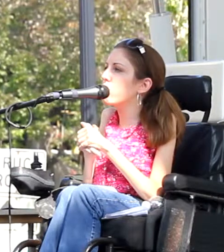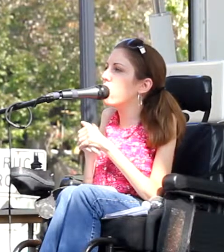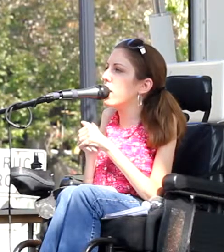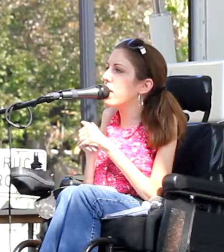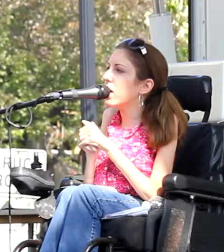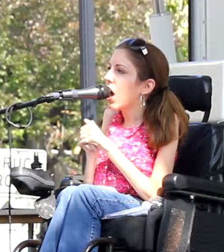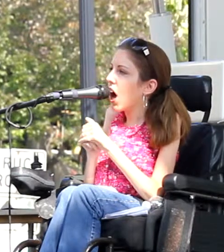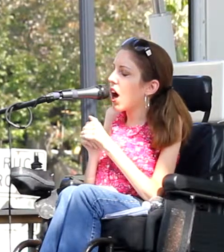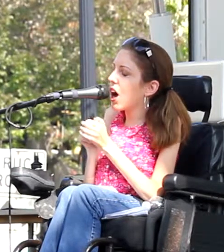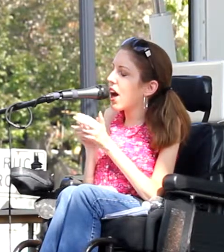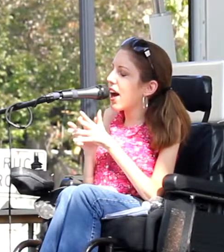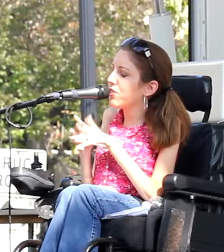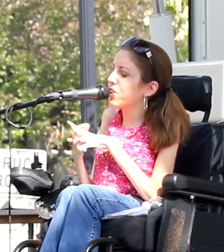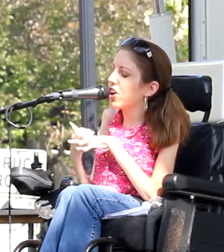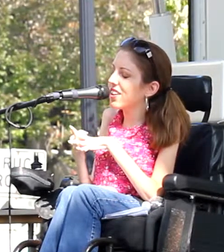Whatever. So anyway,